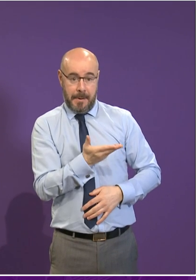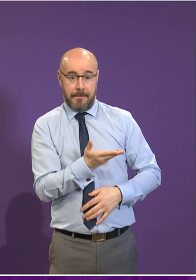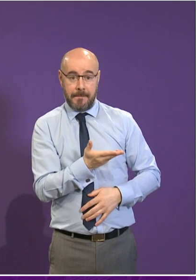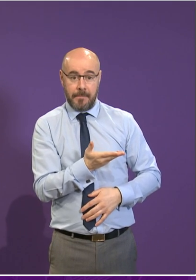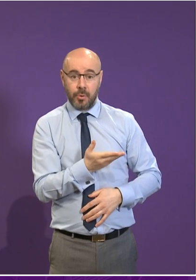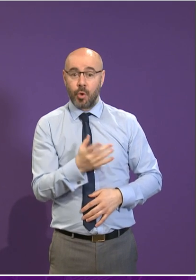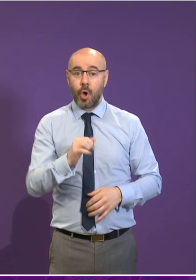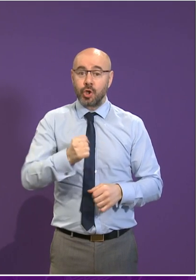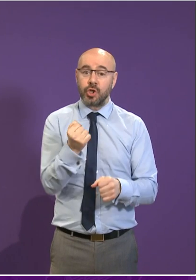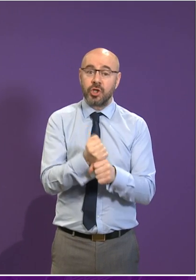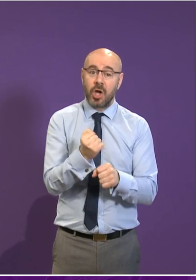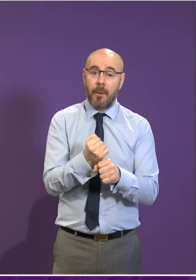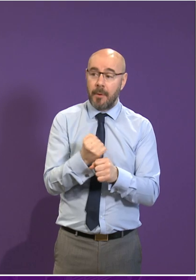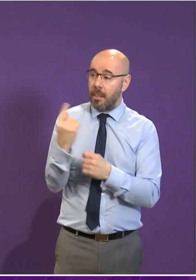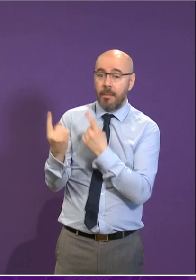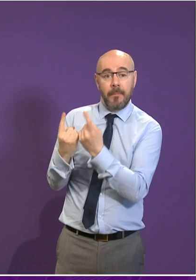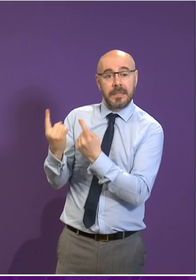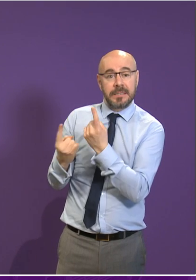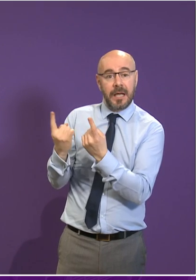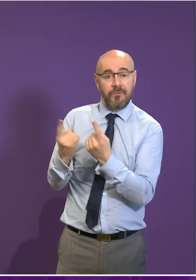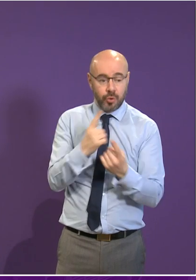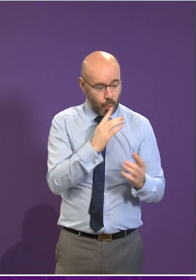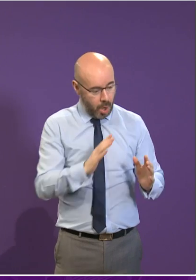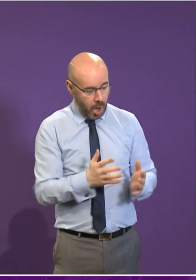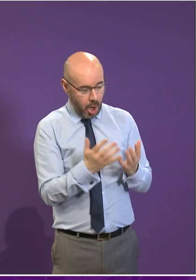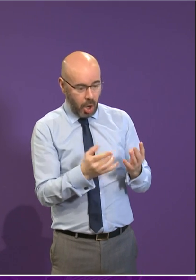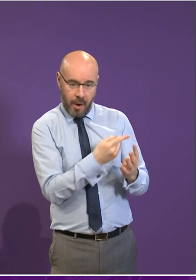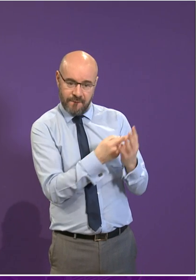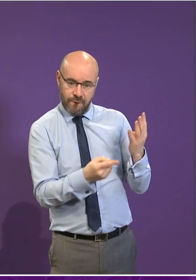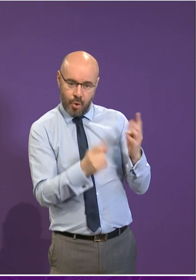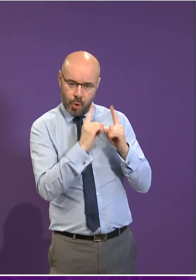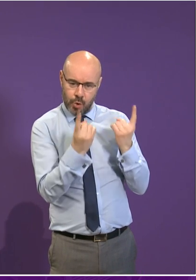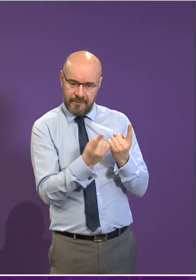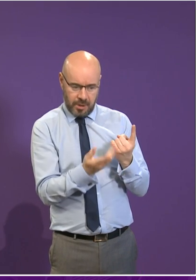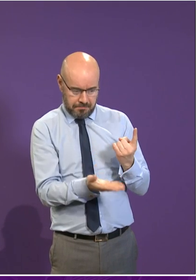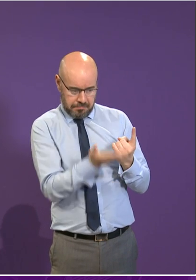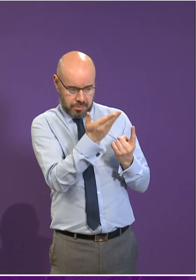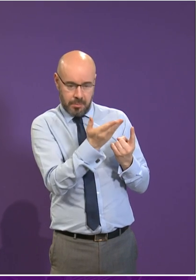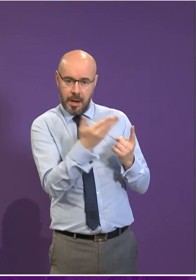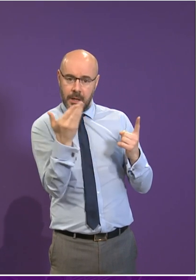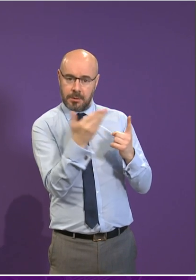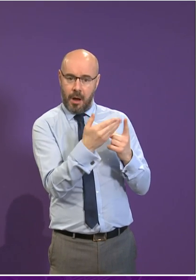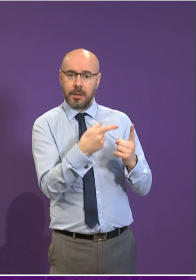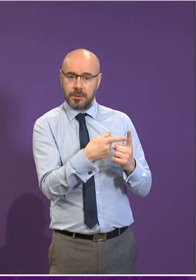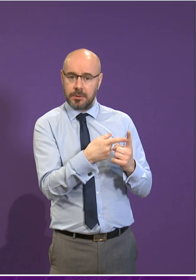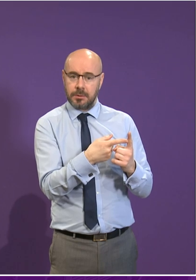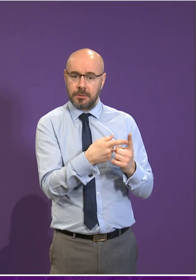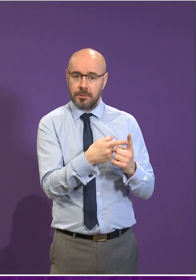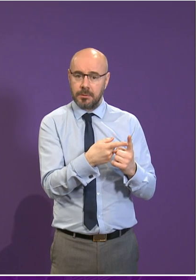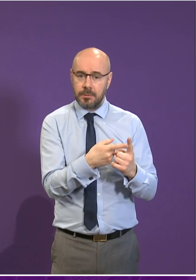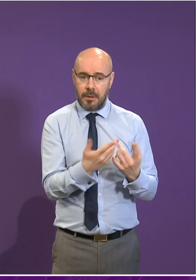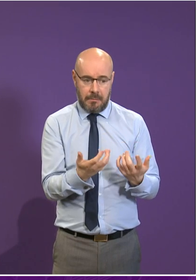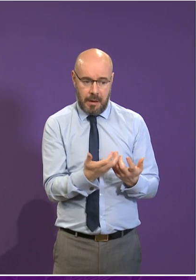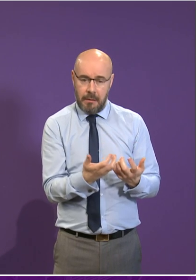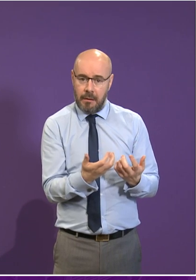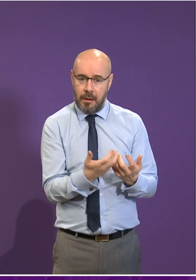will the Scottish Government be doing to encourage those universities to meet this target and to deliver on that,